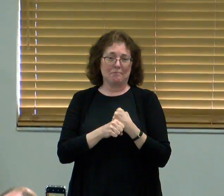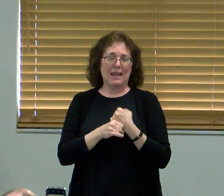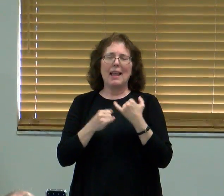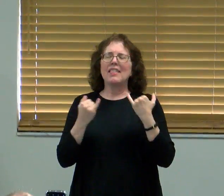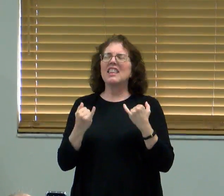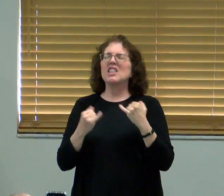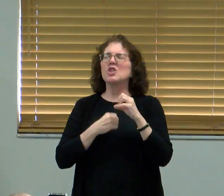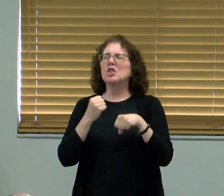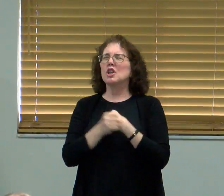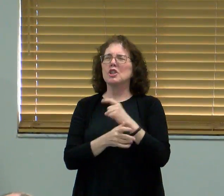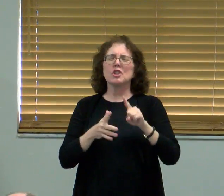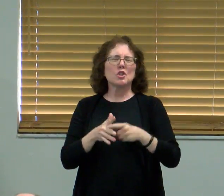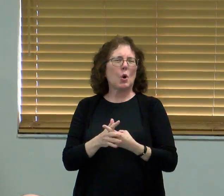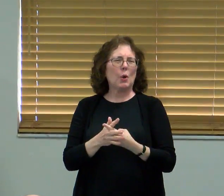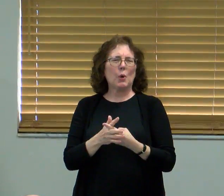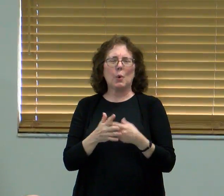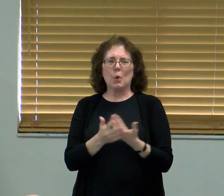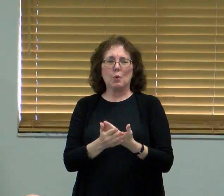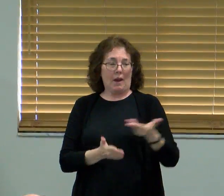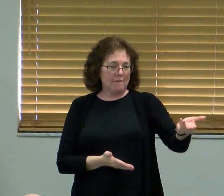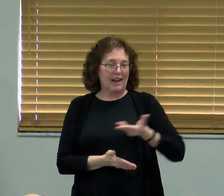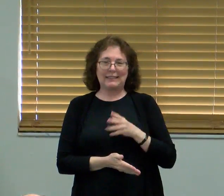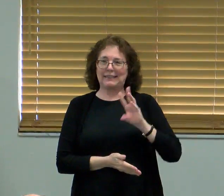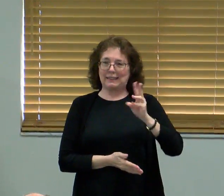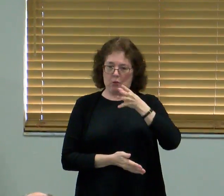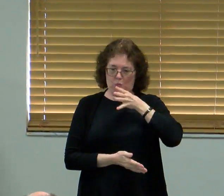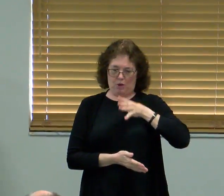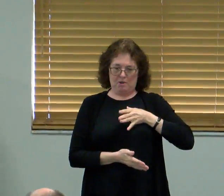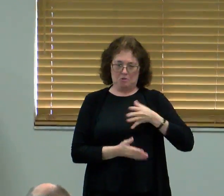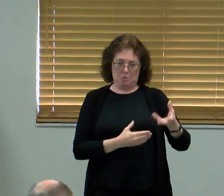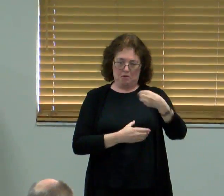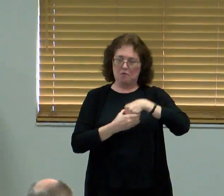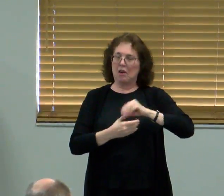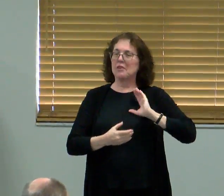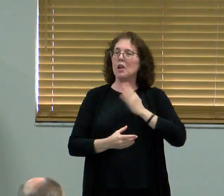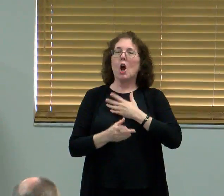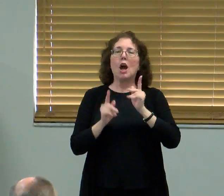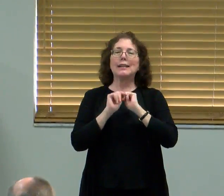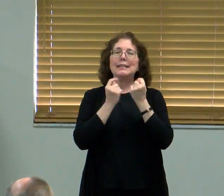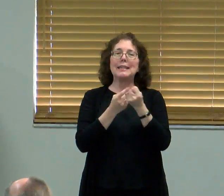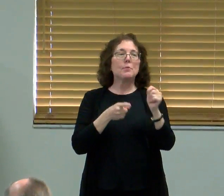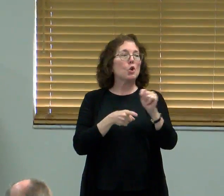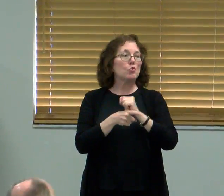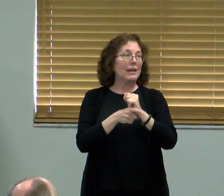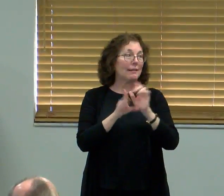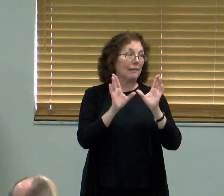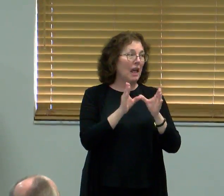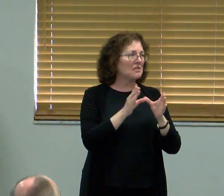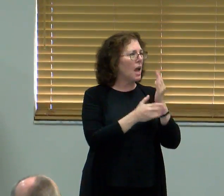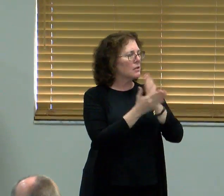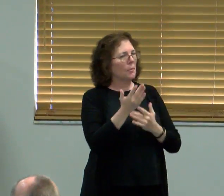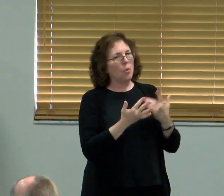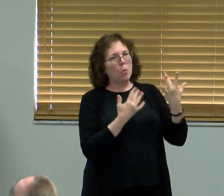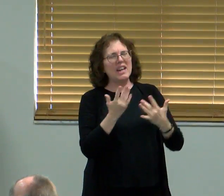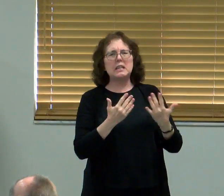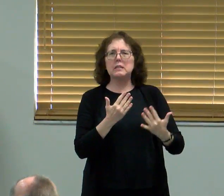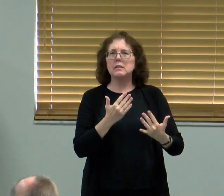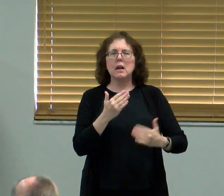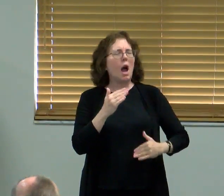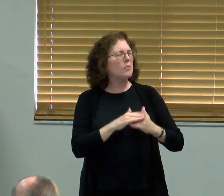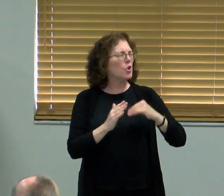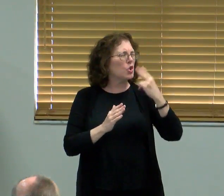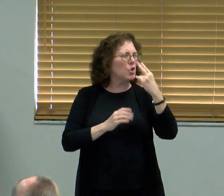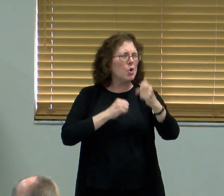a bang, inviting these 6 women to be part of our team training class. And some of them have waited upwards of